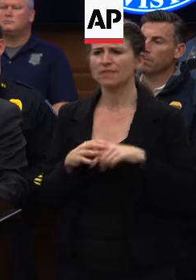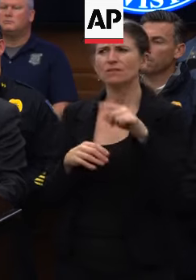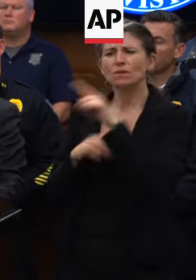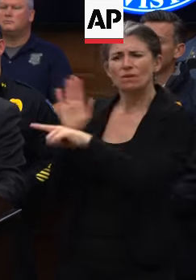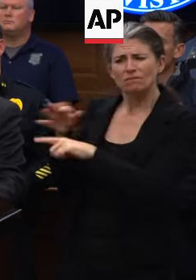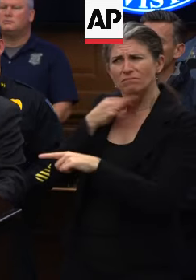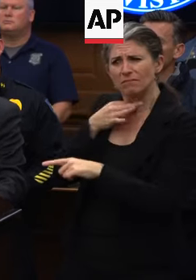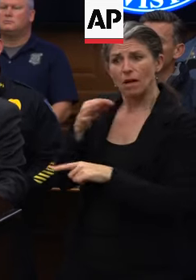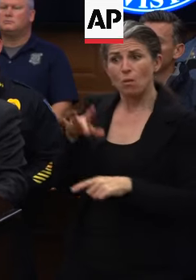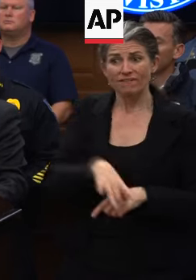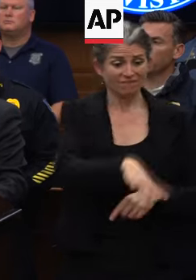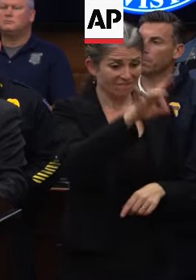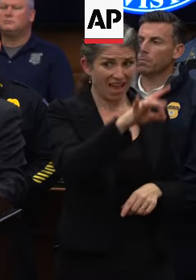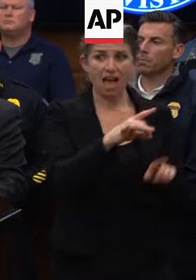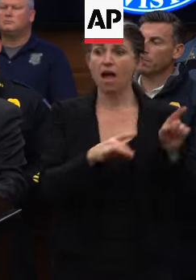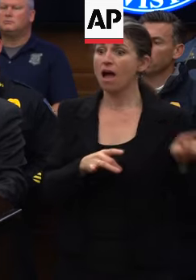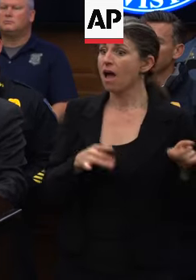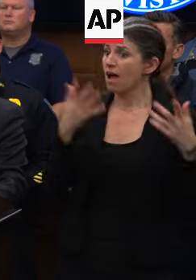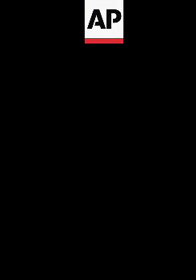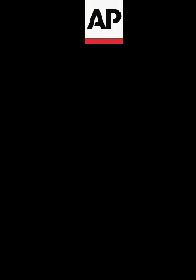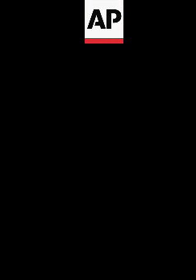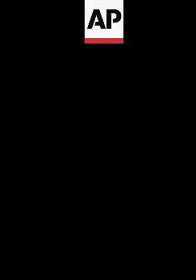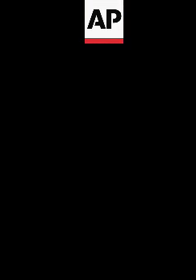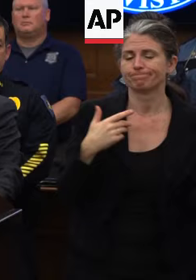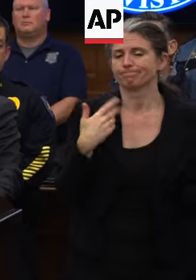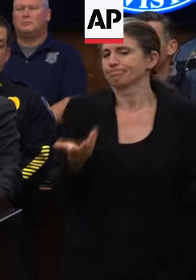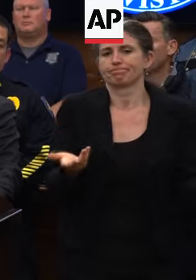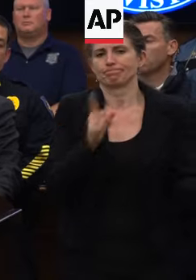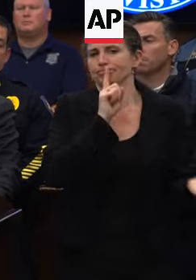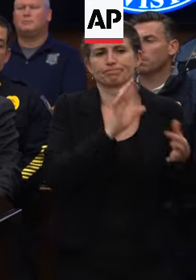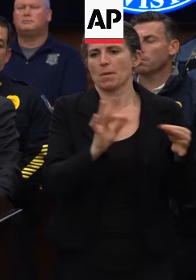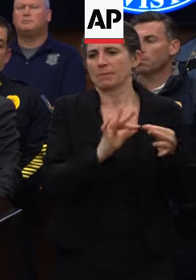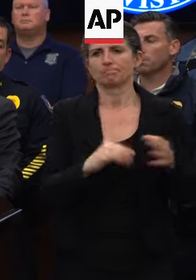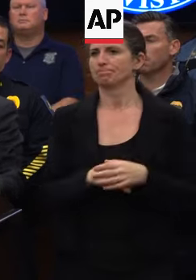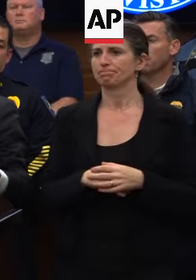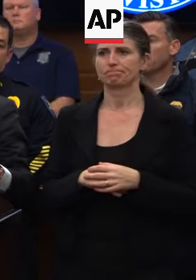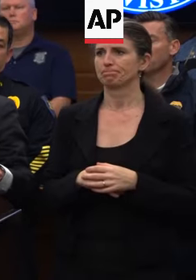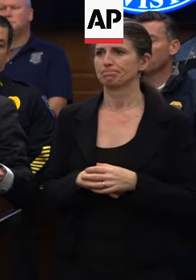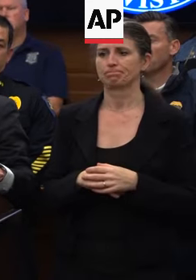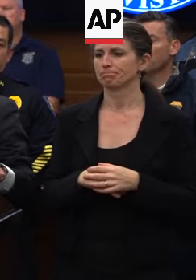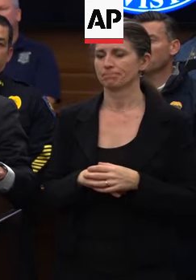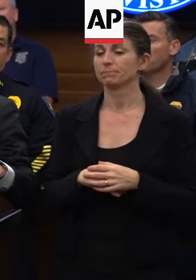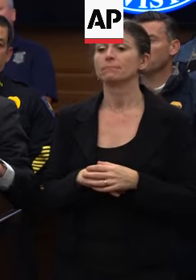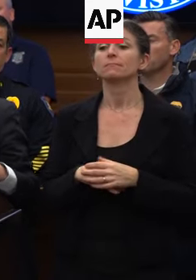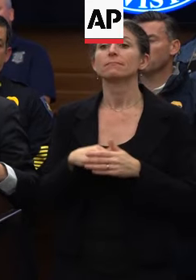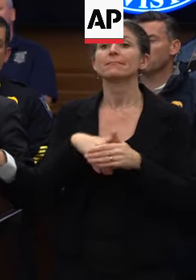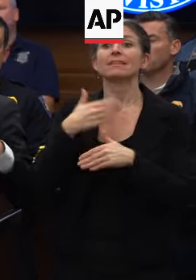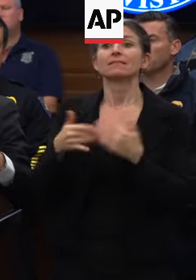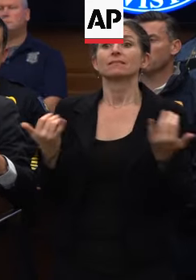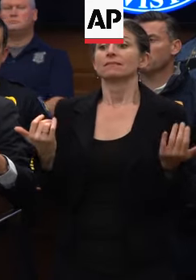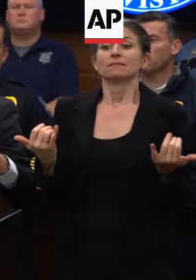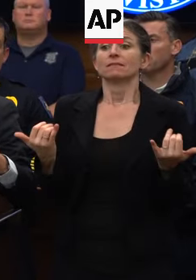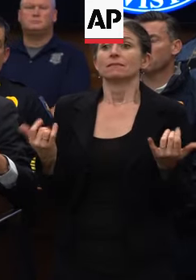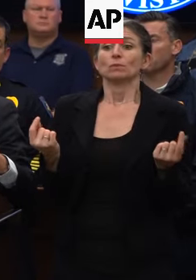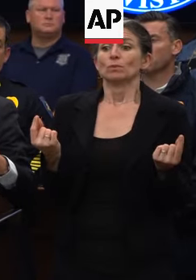Yes, I can confirm that. It's an apparent self-inflicted gunshot wound. These next steps are going to be, gives us an opportunity to do things